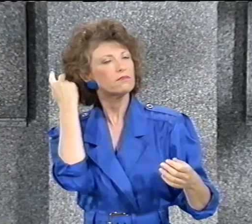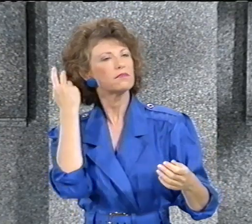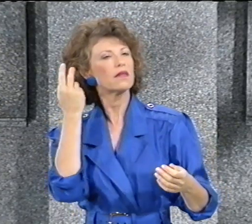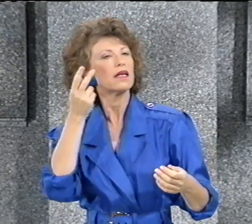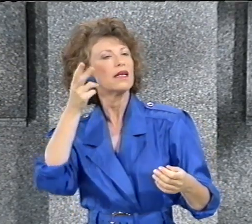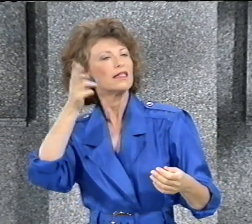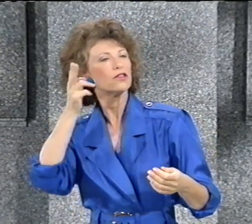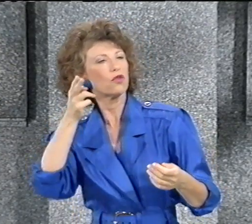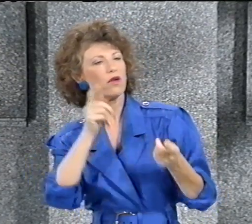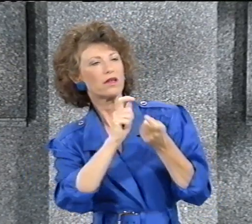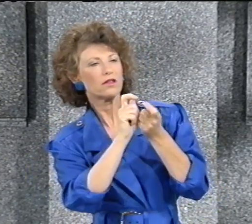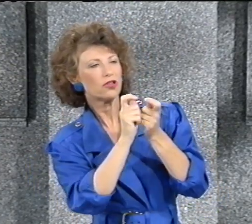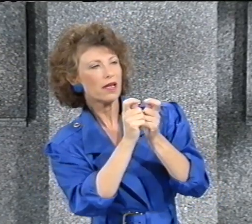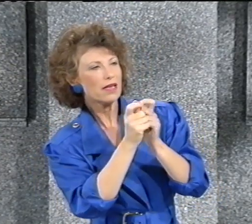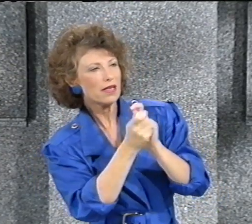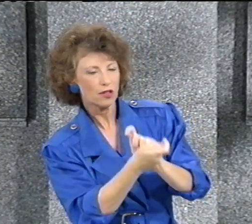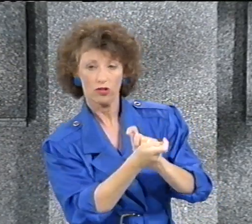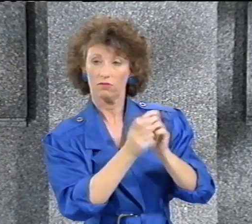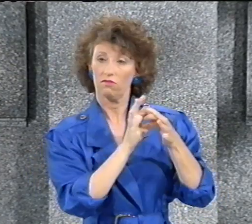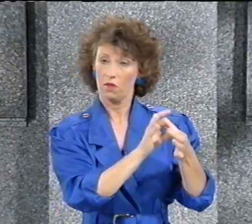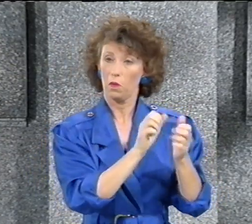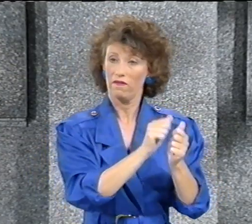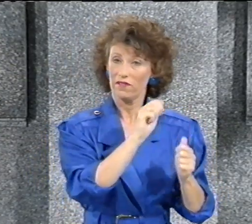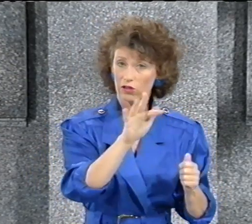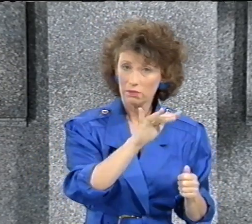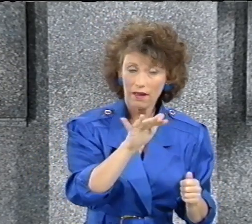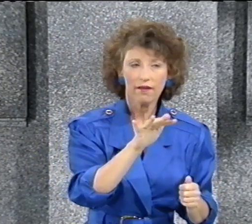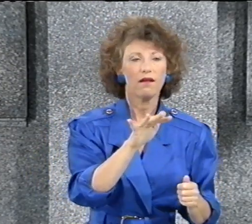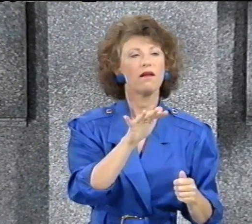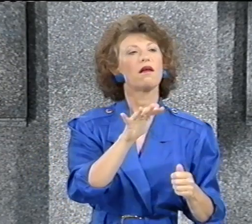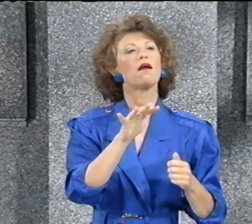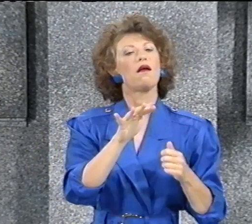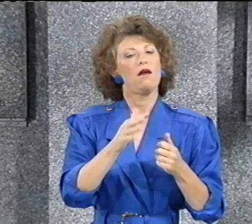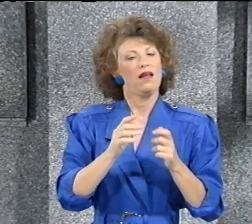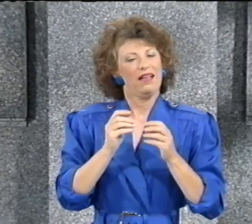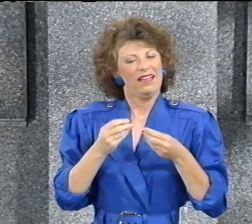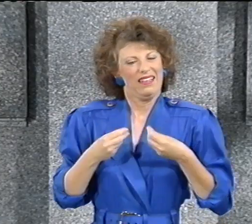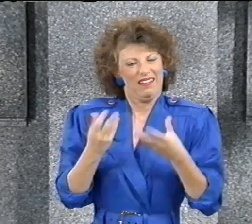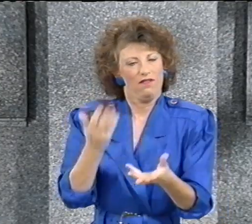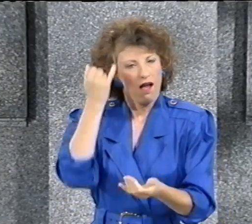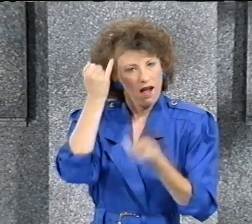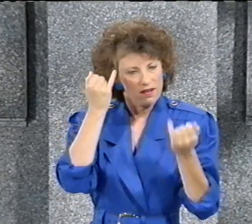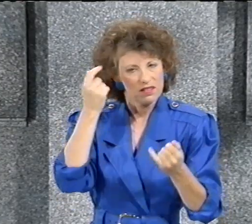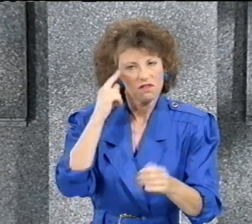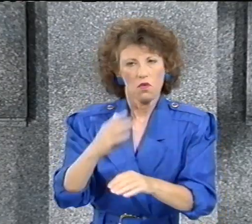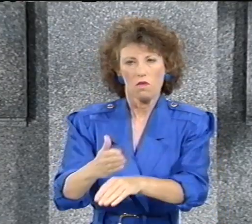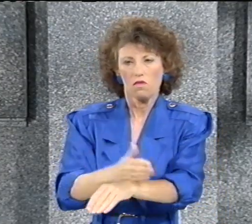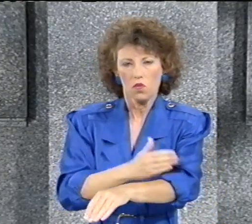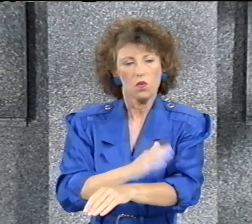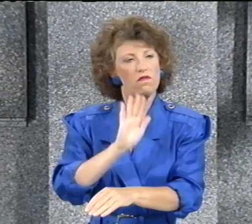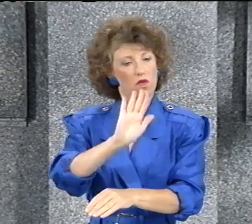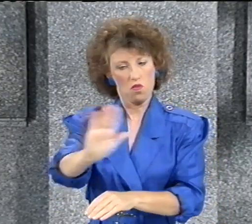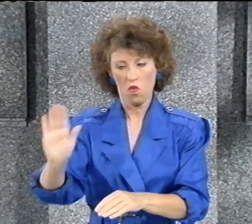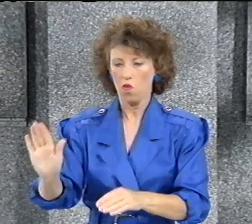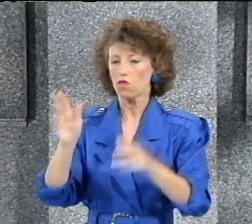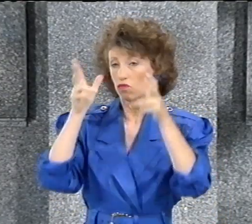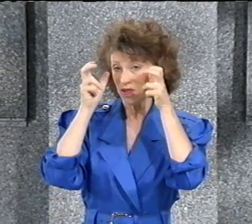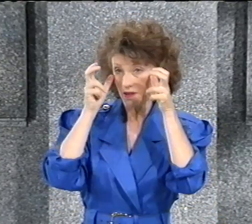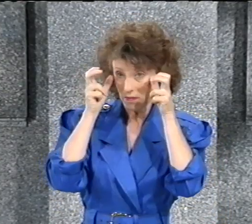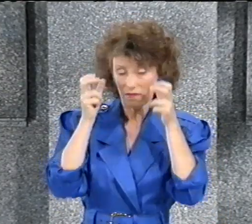sections. We'll take a look at historical changes that have occurred in fingerspelling. You'll learn some strategies that you can use to